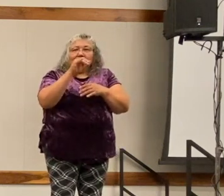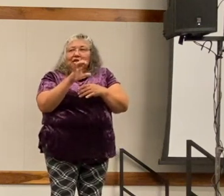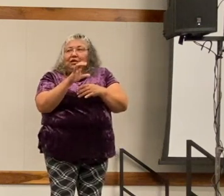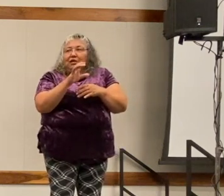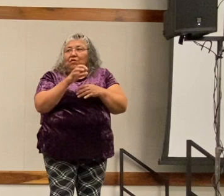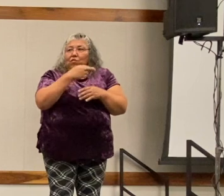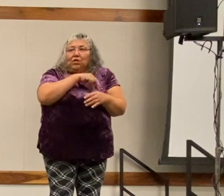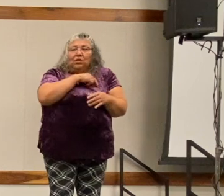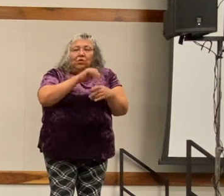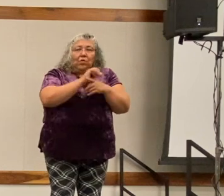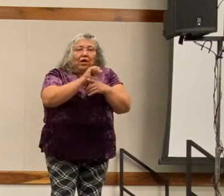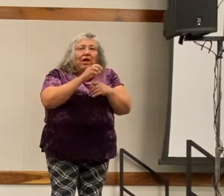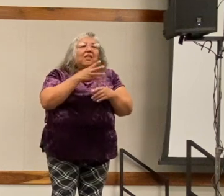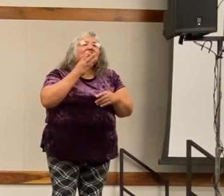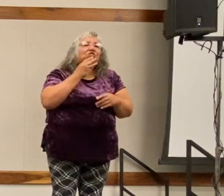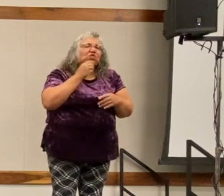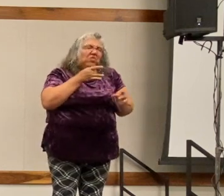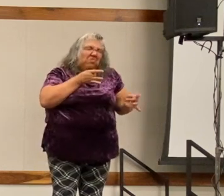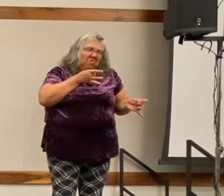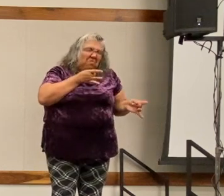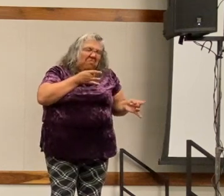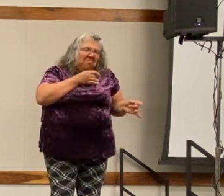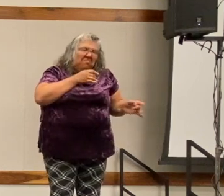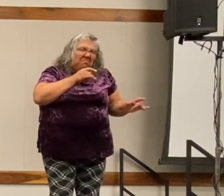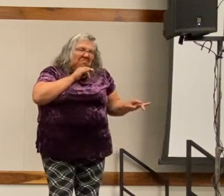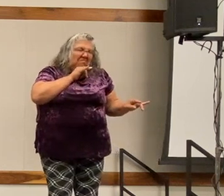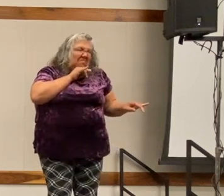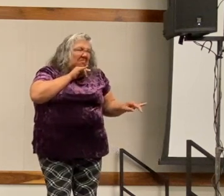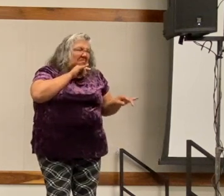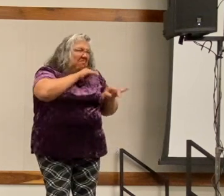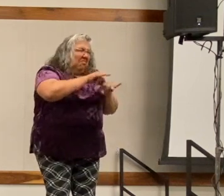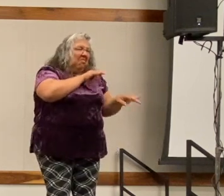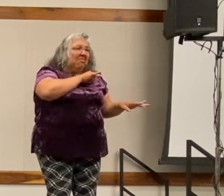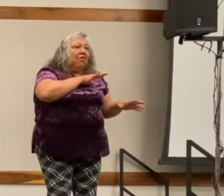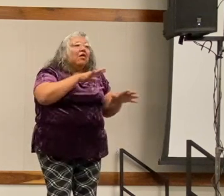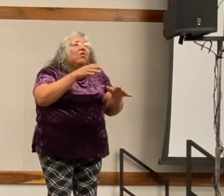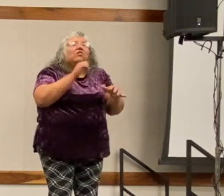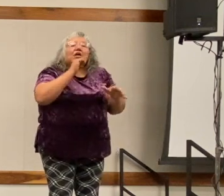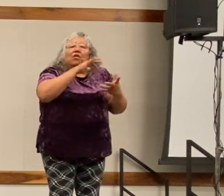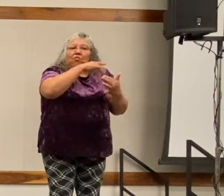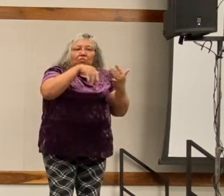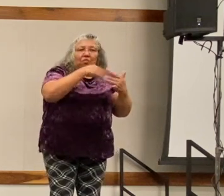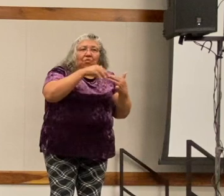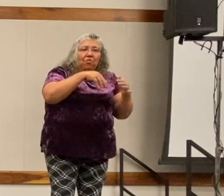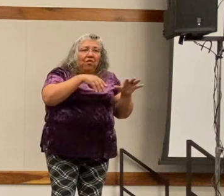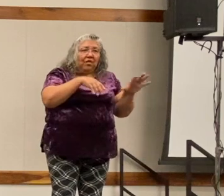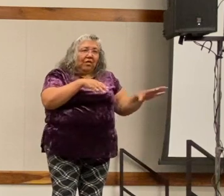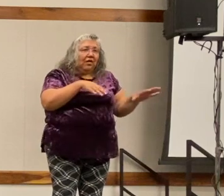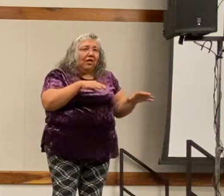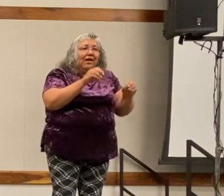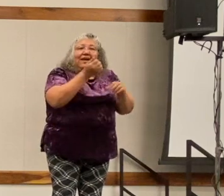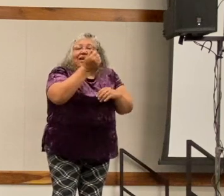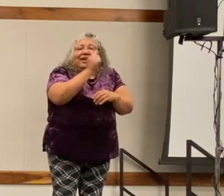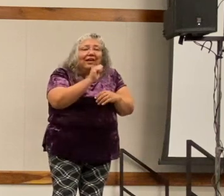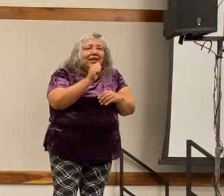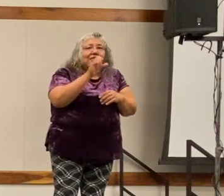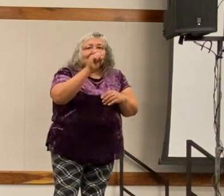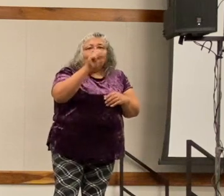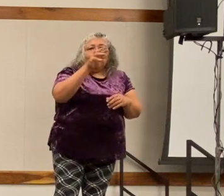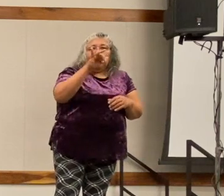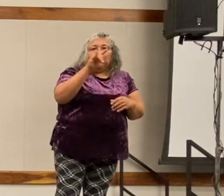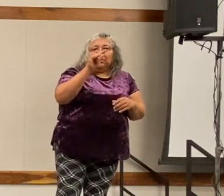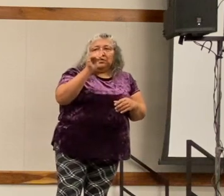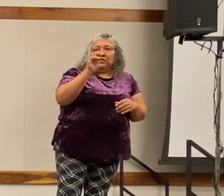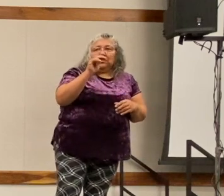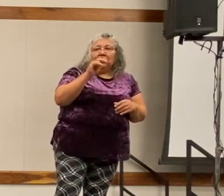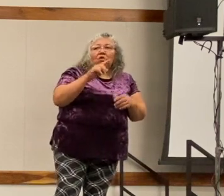Jews despised them. And they would not be caught dead being around any Samaritan or even